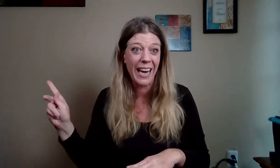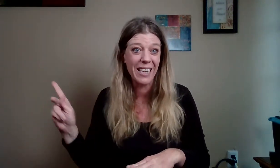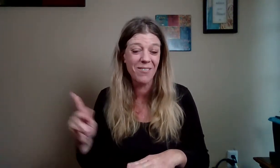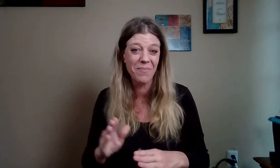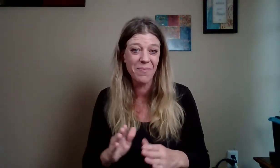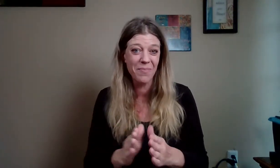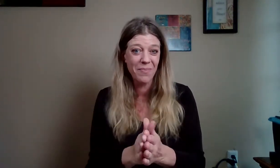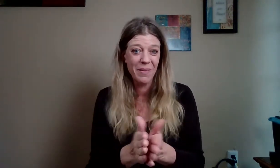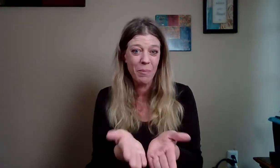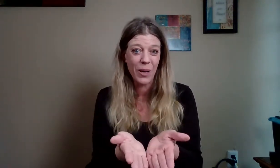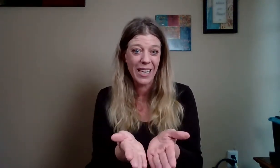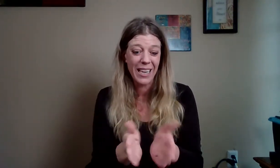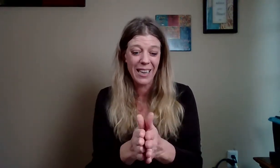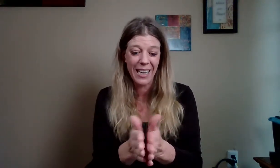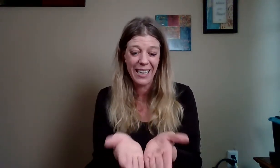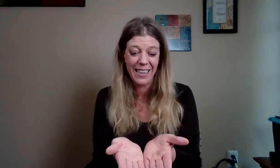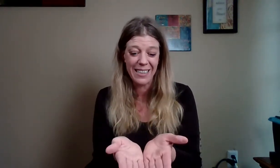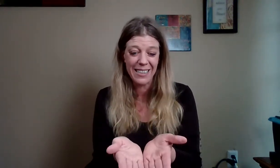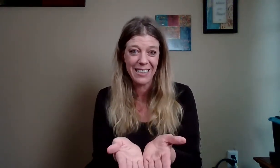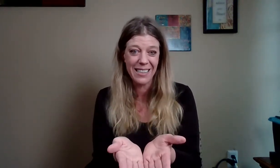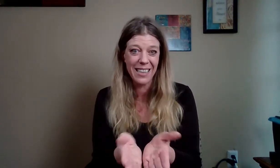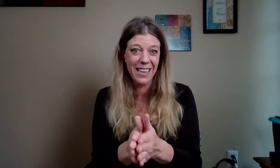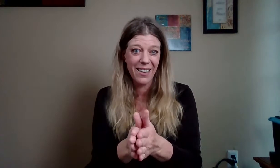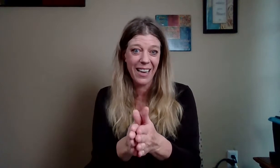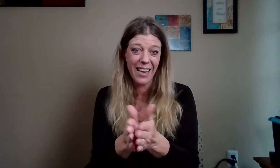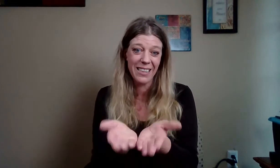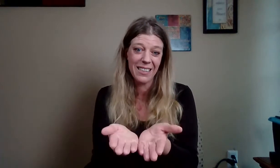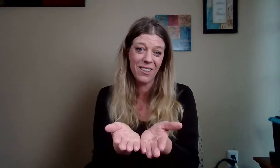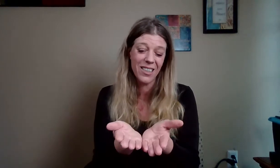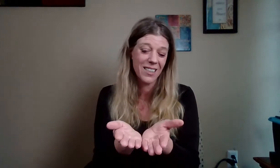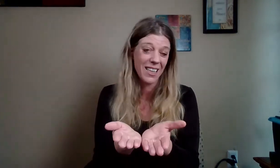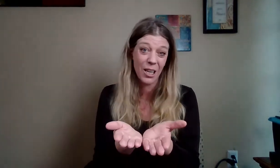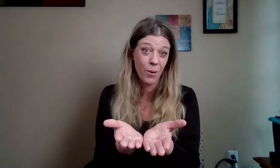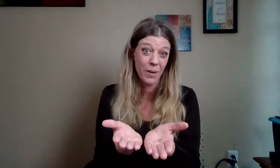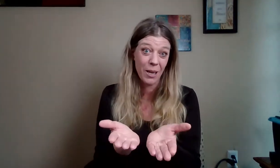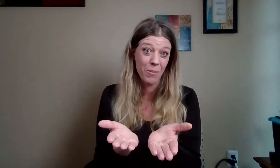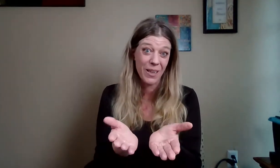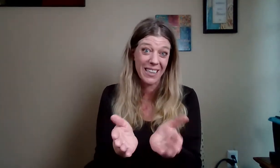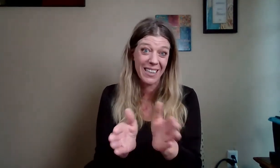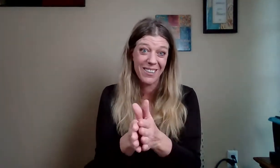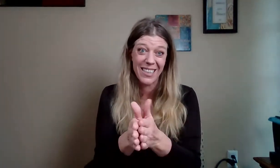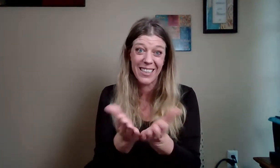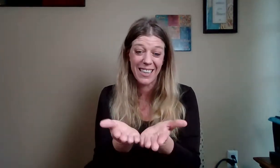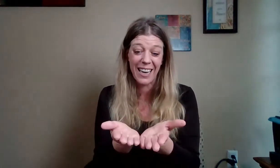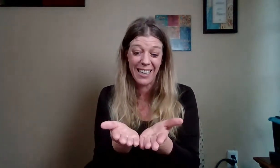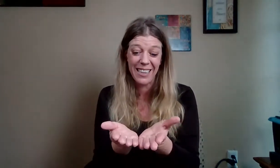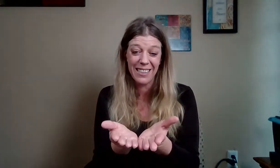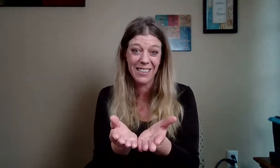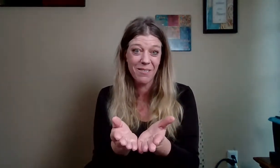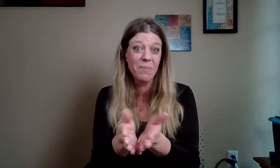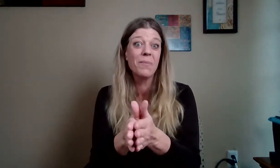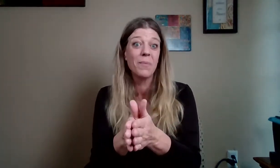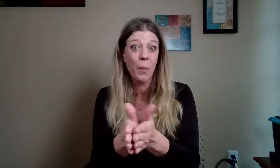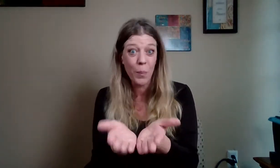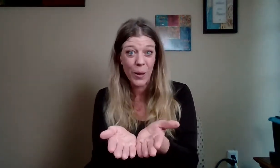B-O-O-K, book, like this. Okay, so it's just like you're opening a book. You can see that, yes?